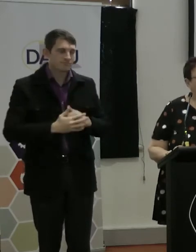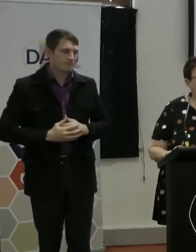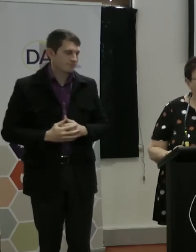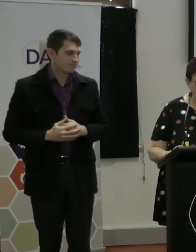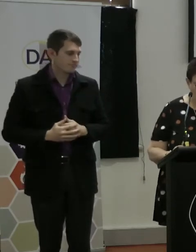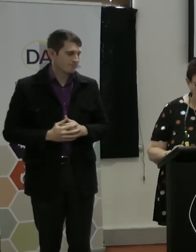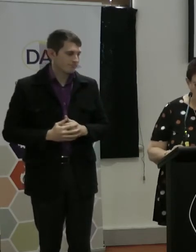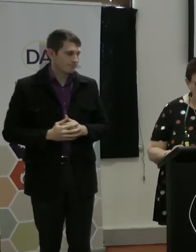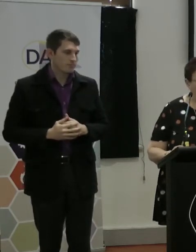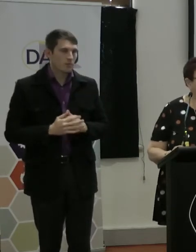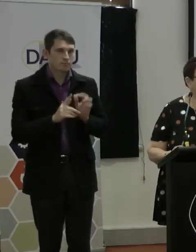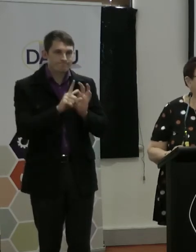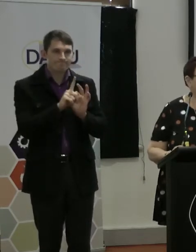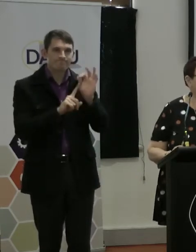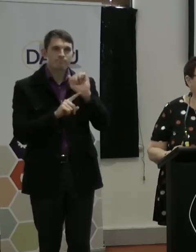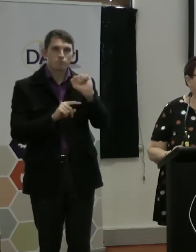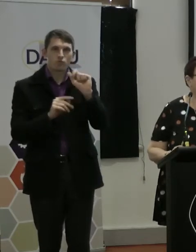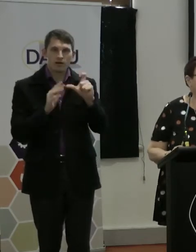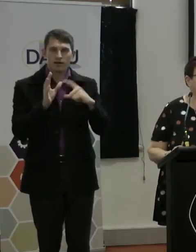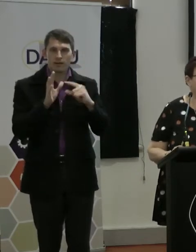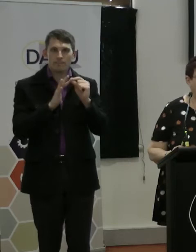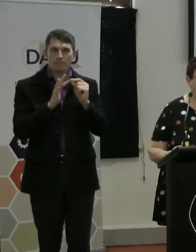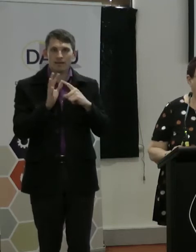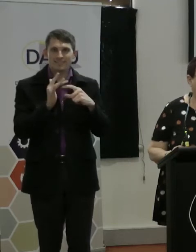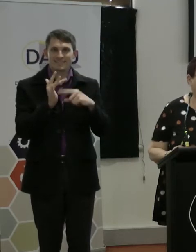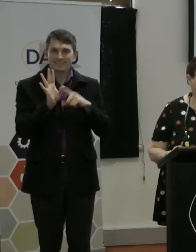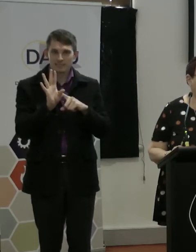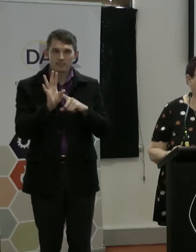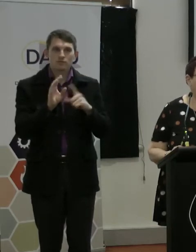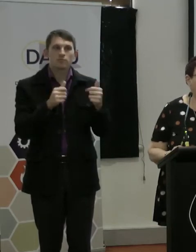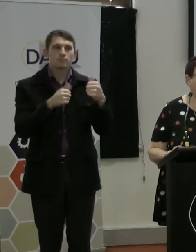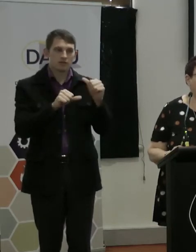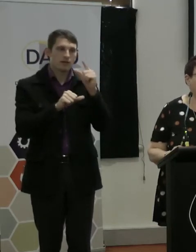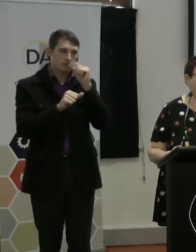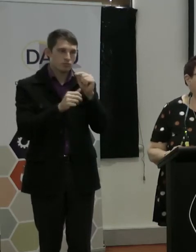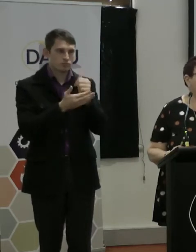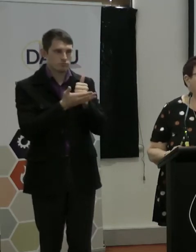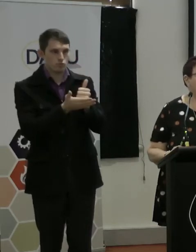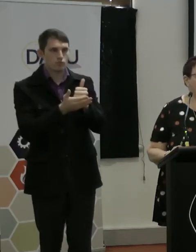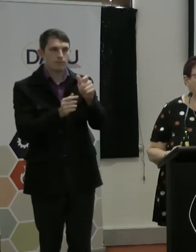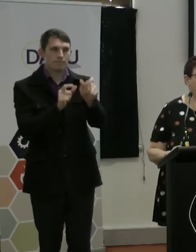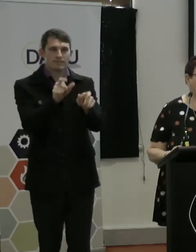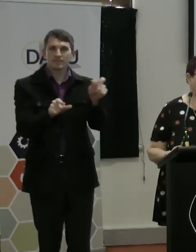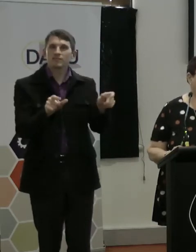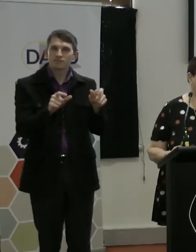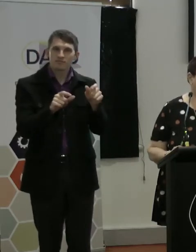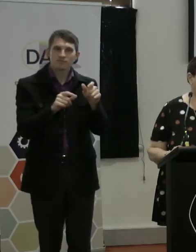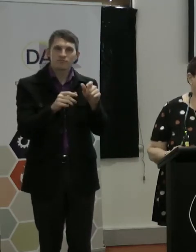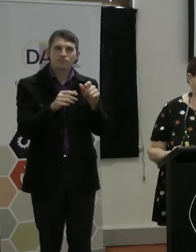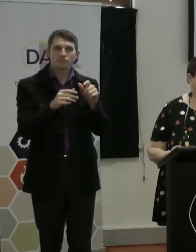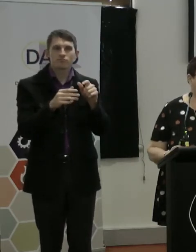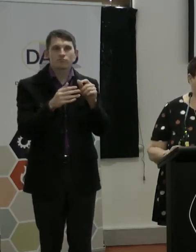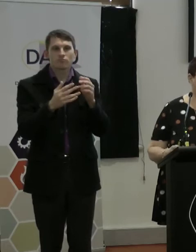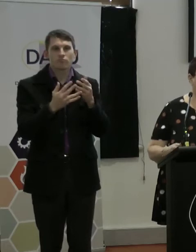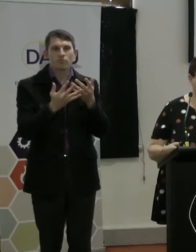with capacity building, and to enable you to be able to talk to potential participants in relation to and assist them through